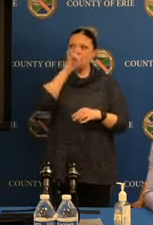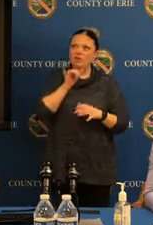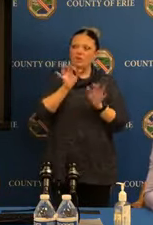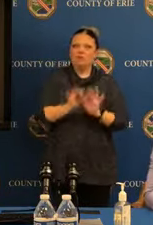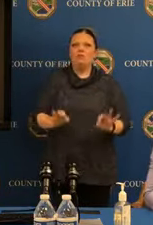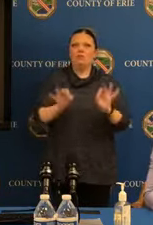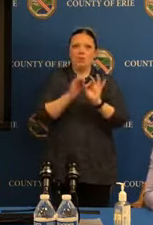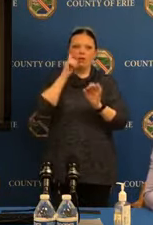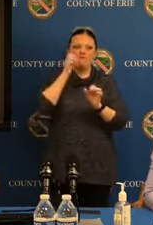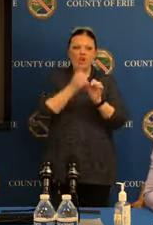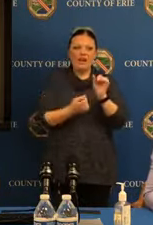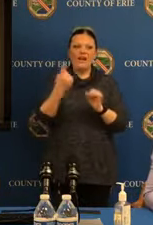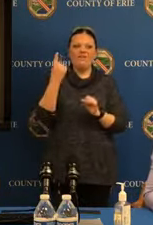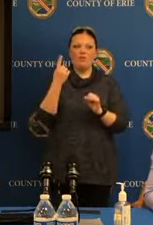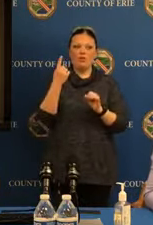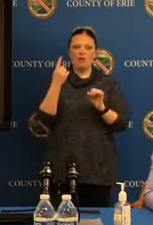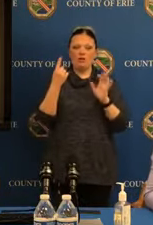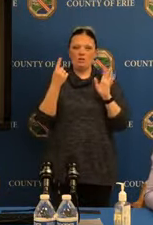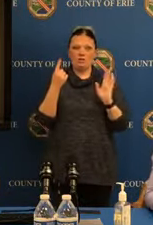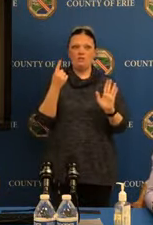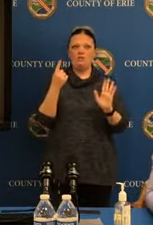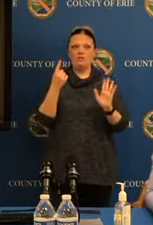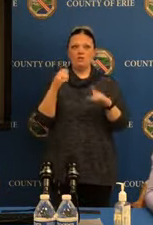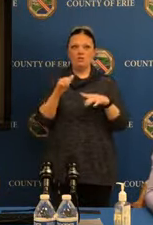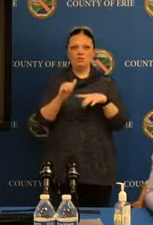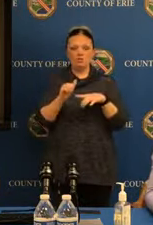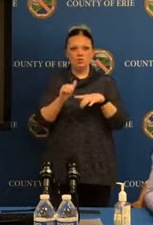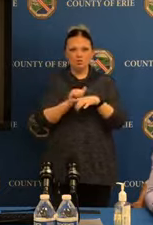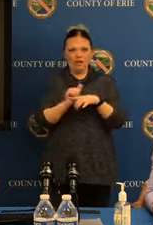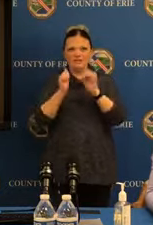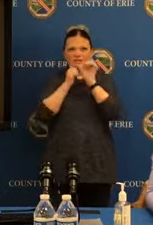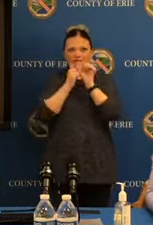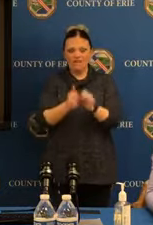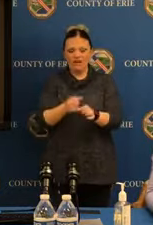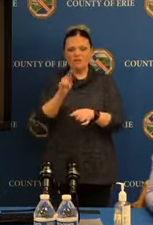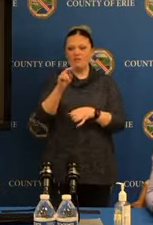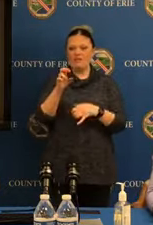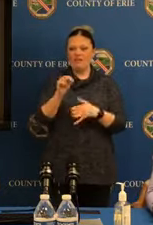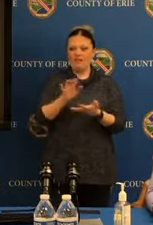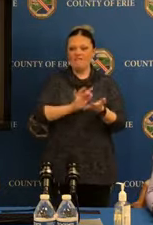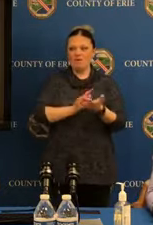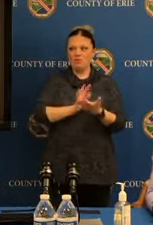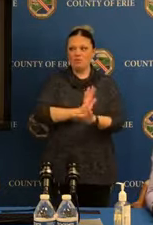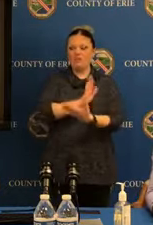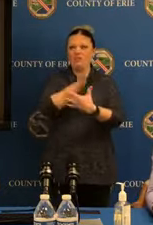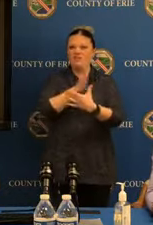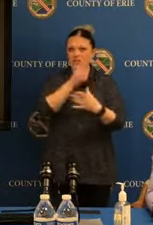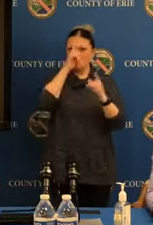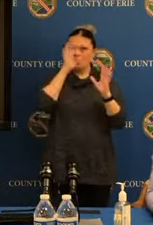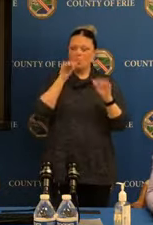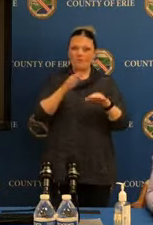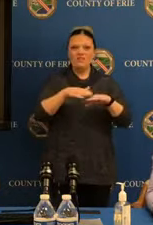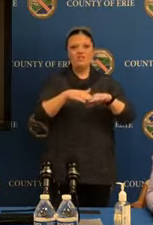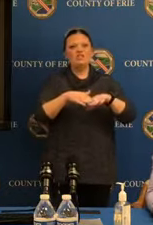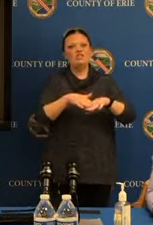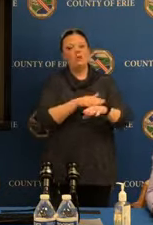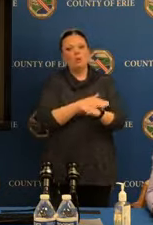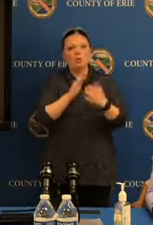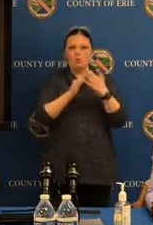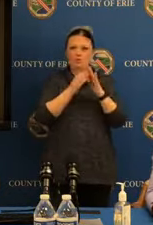important for everybody to practice these non-pharmaceutical interventions to hopefully slow the